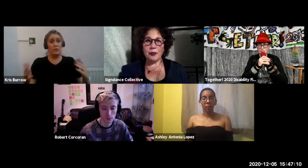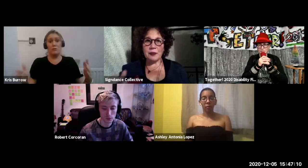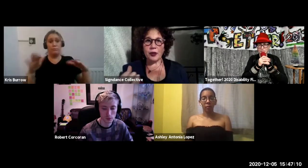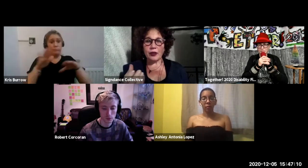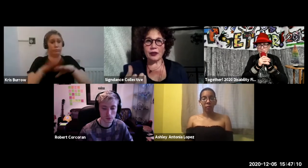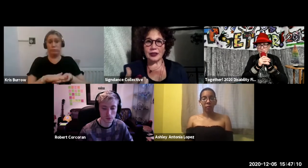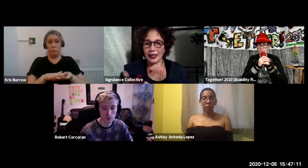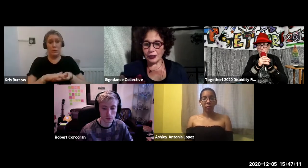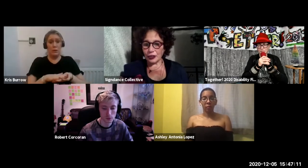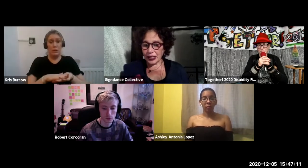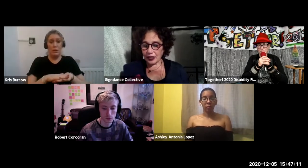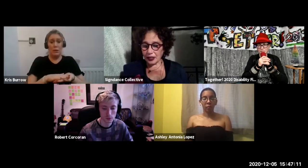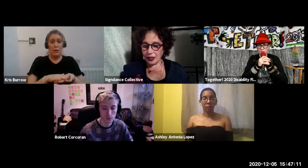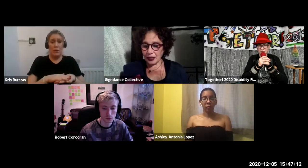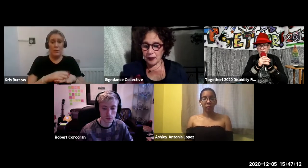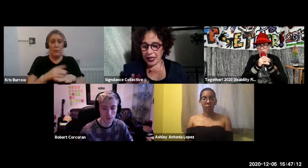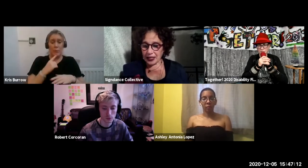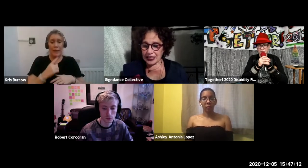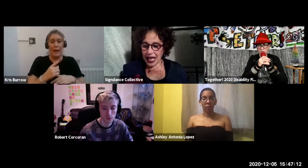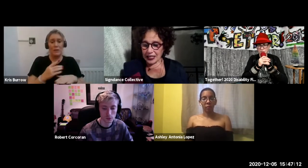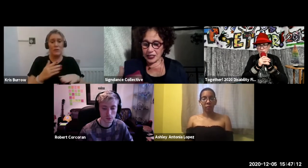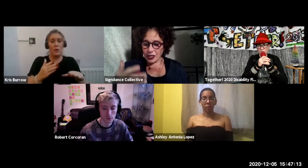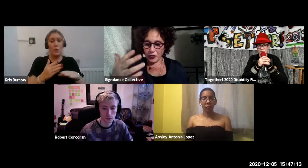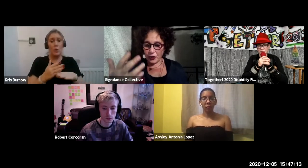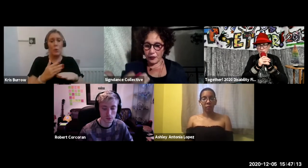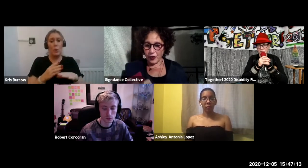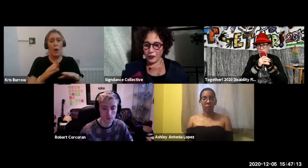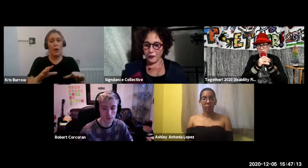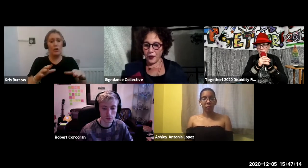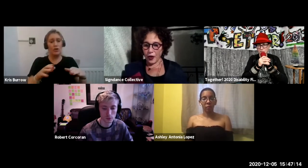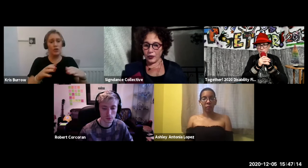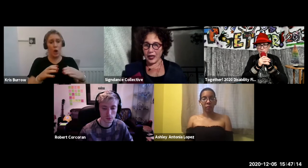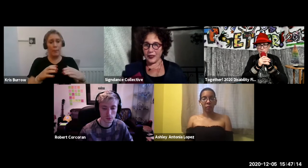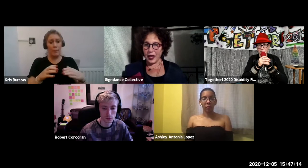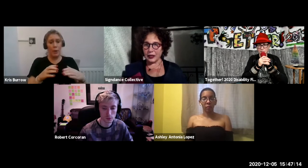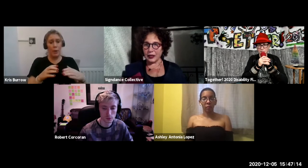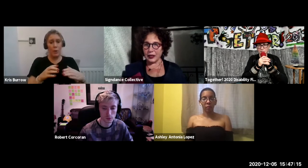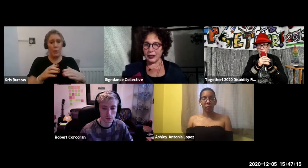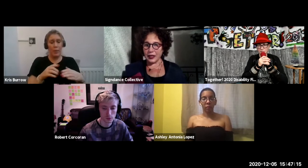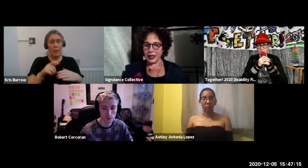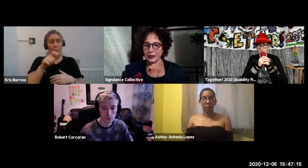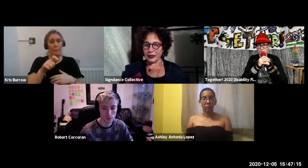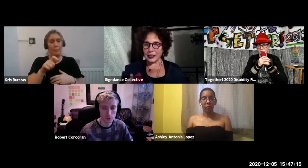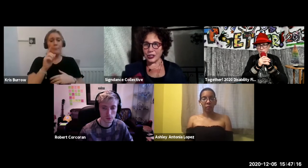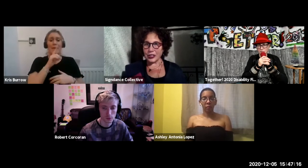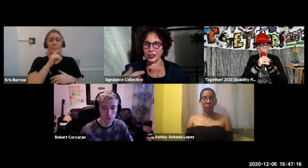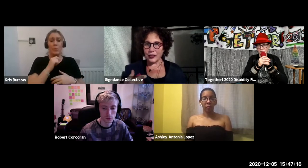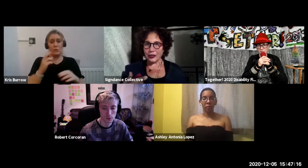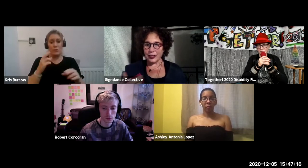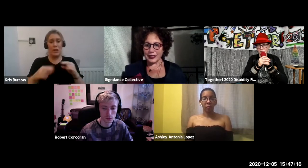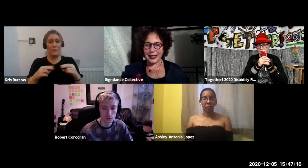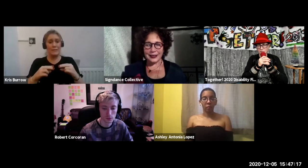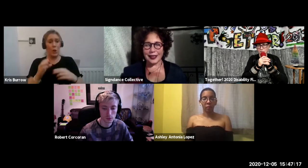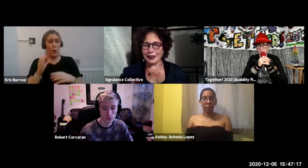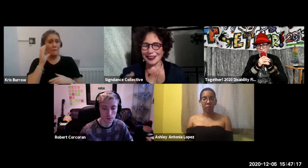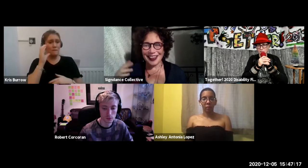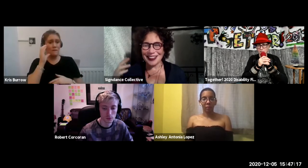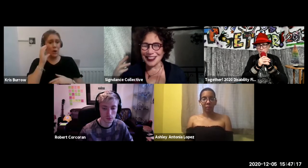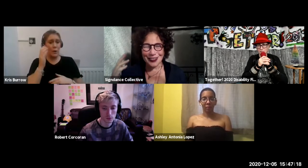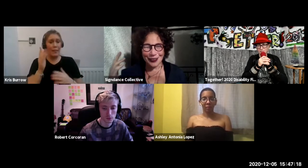with people like making a dance on their phone, and then they teach each other their